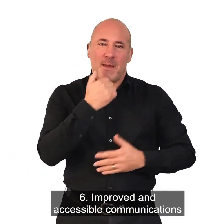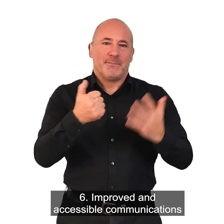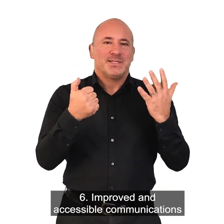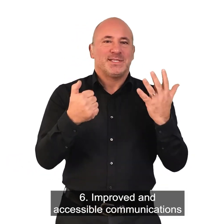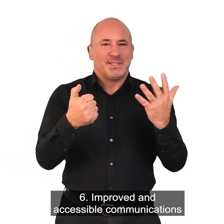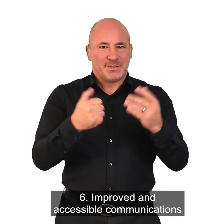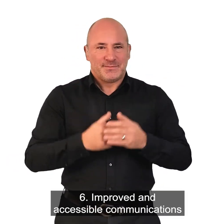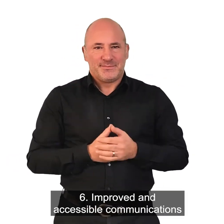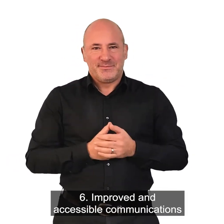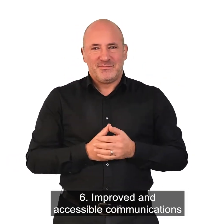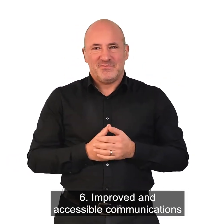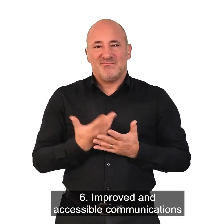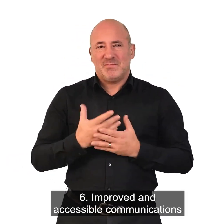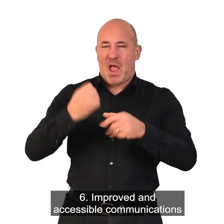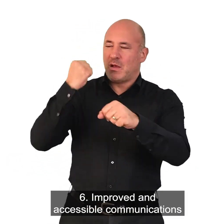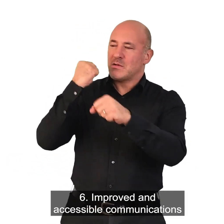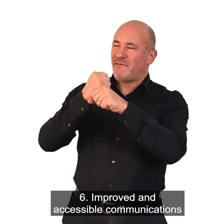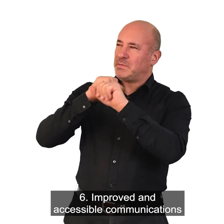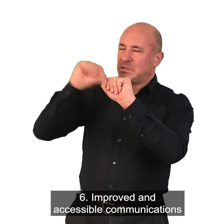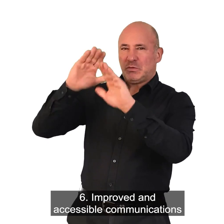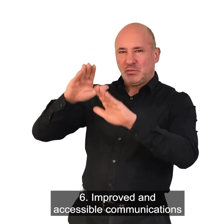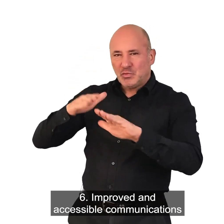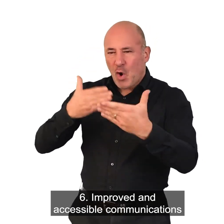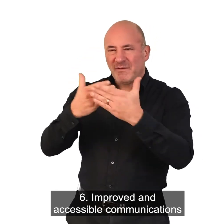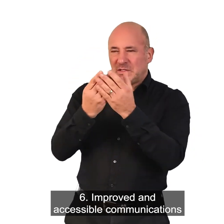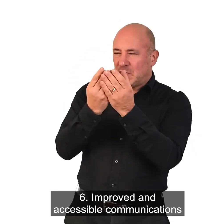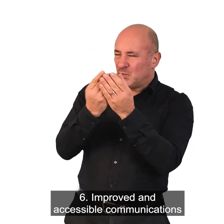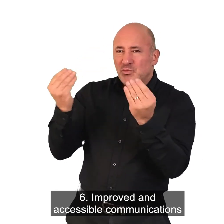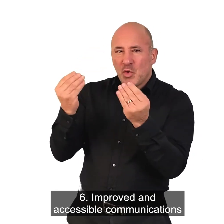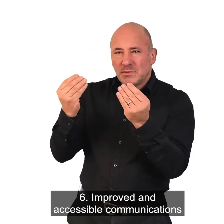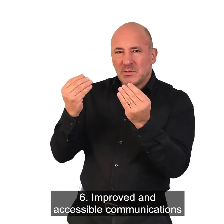6. Improved and accessible communications.